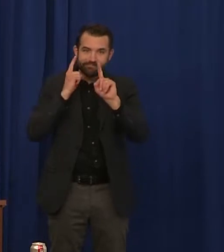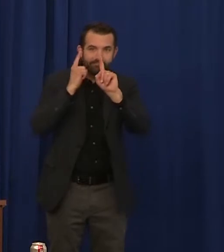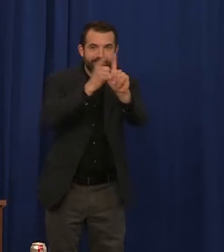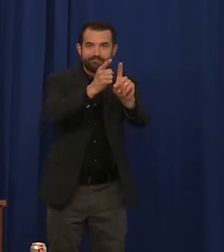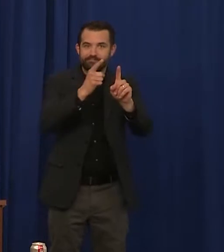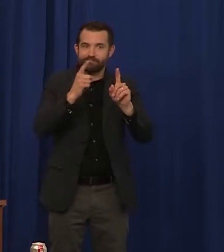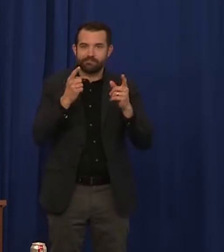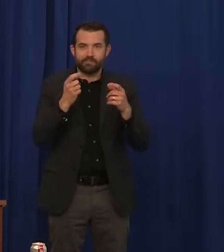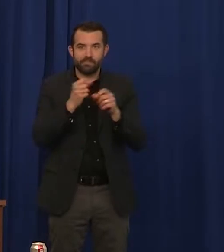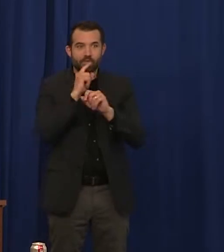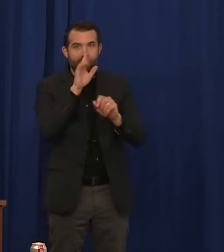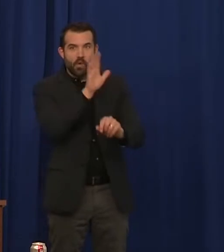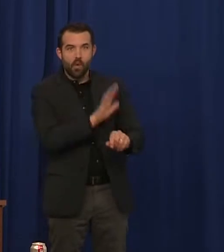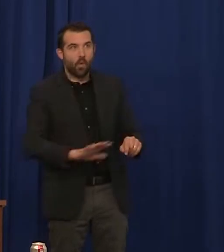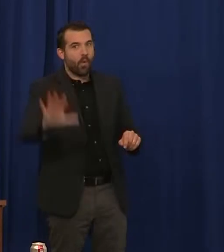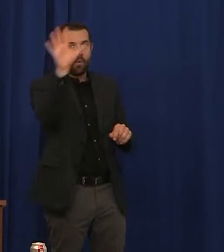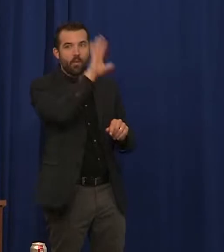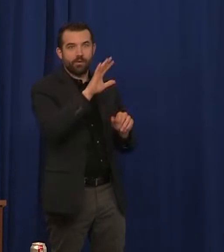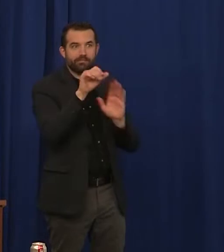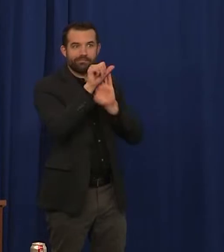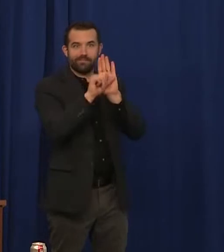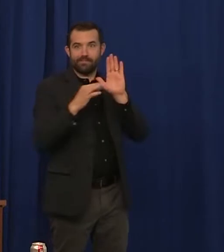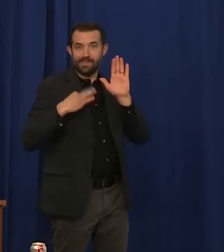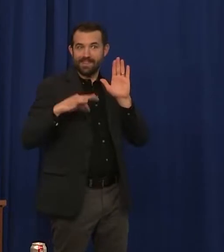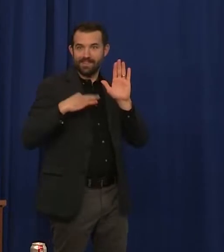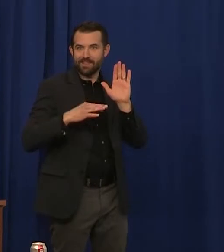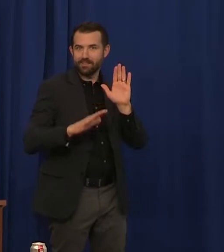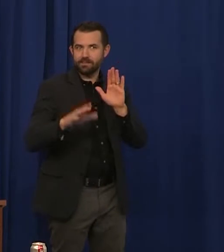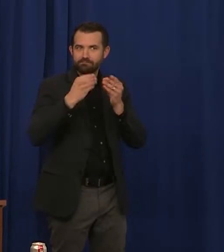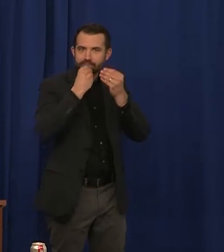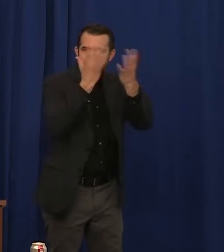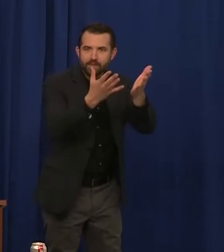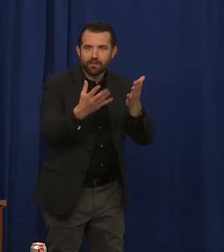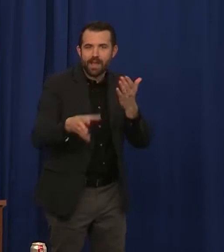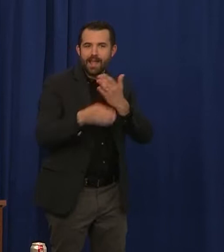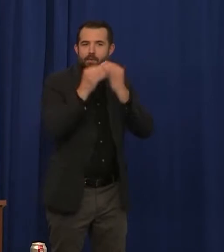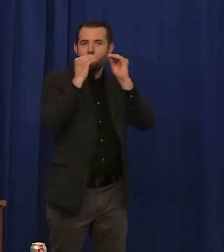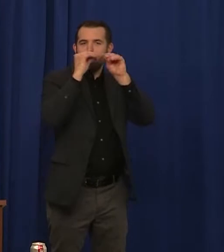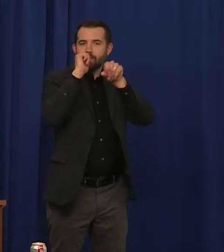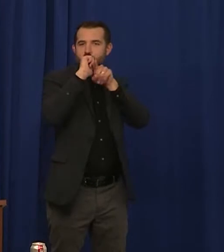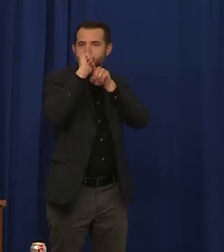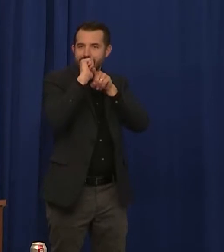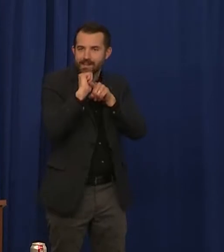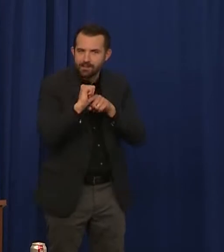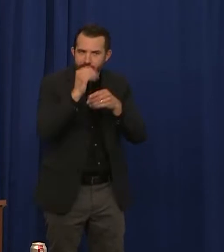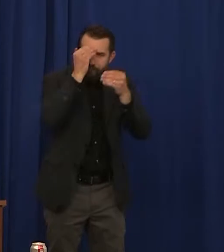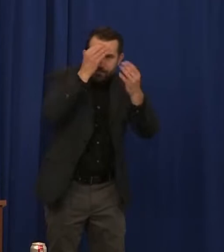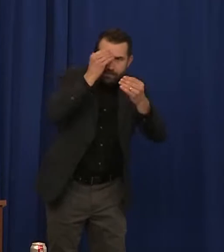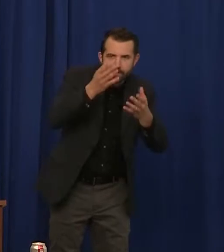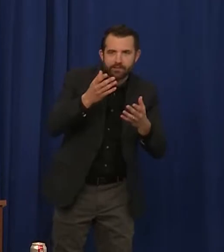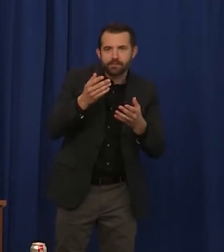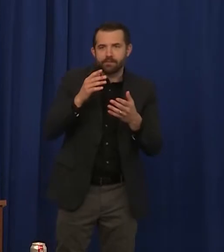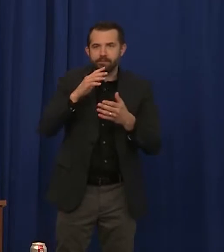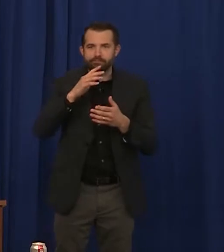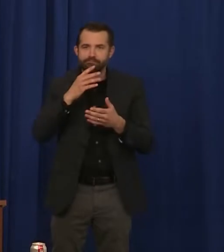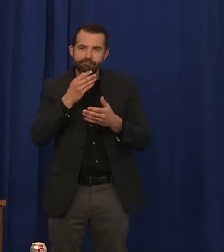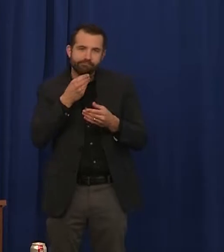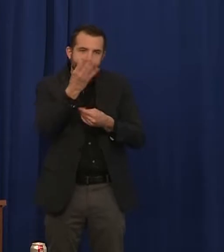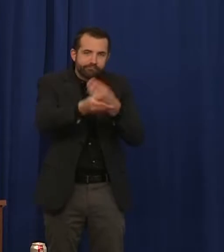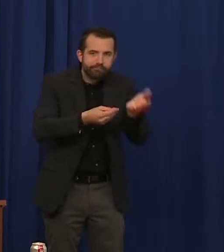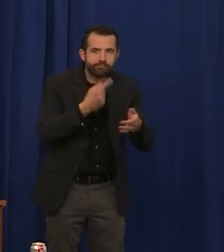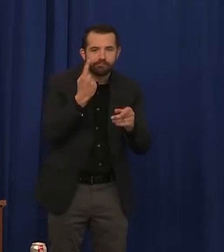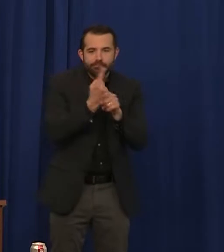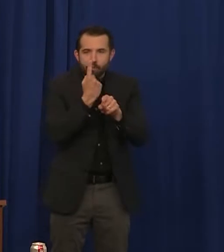the state to undertake this task of providing additional information on fit testing and proper use of